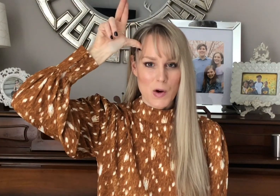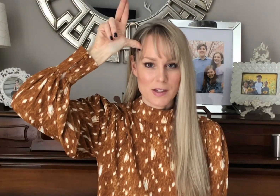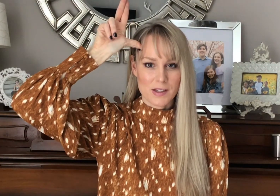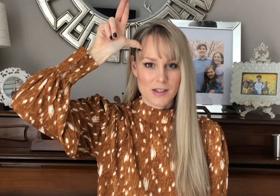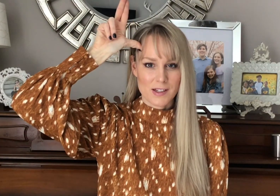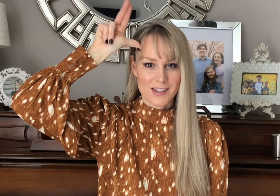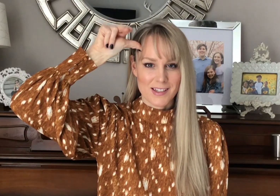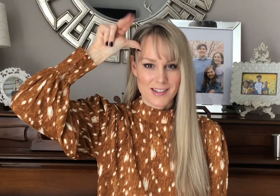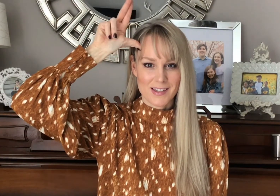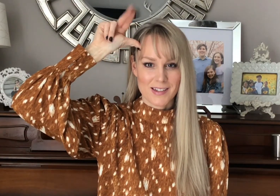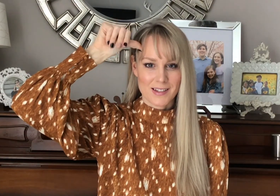Horse.